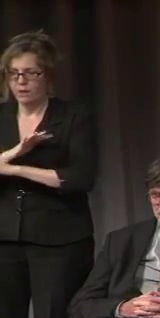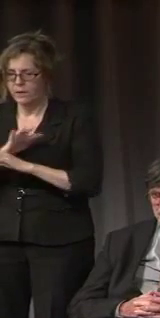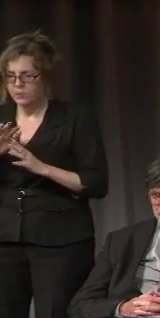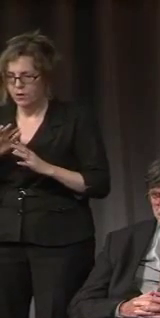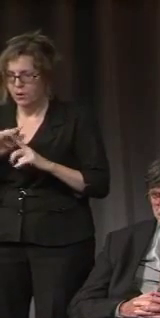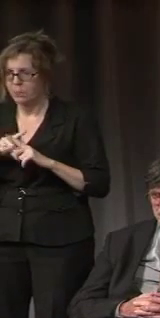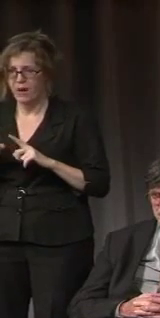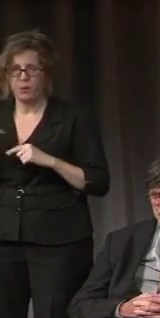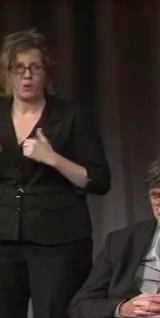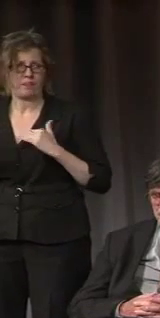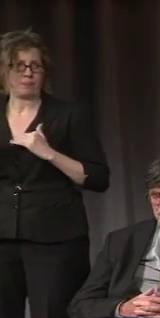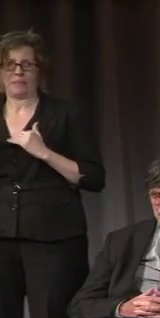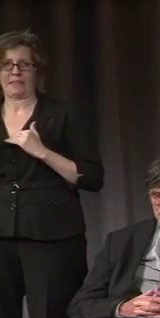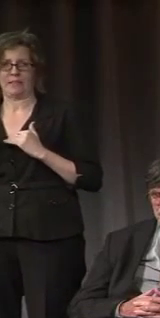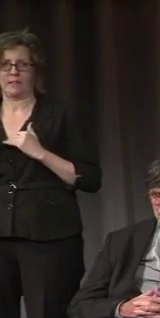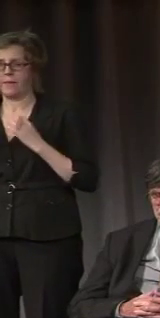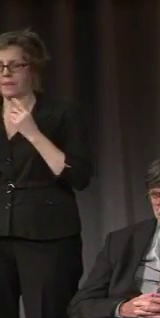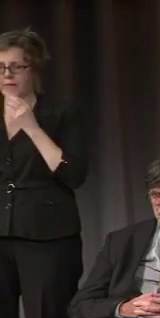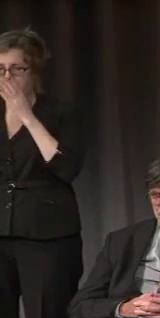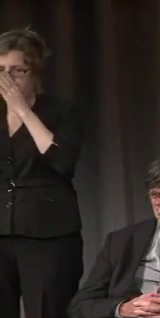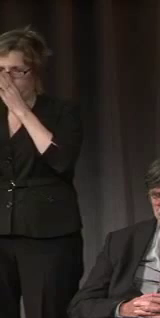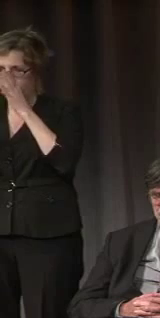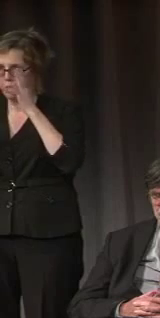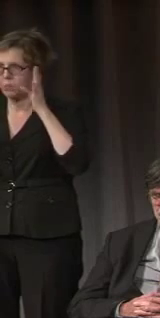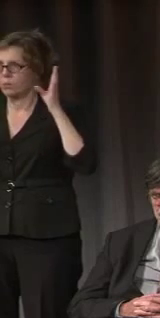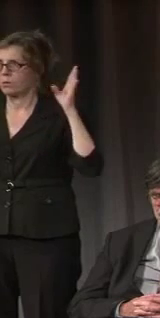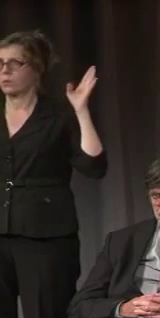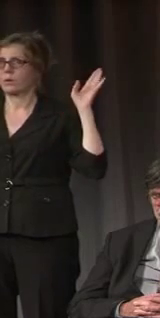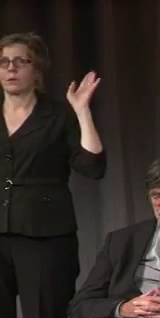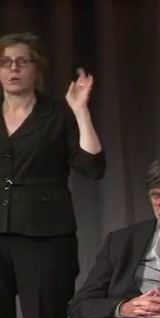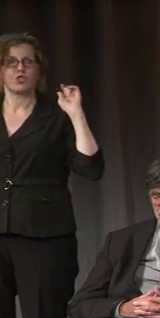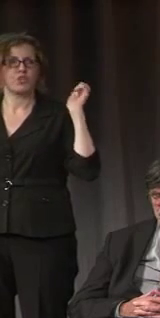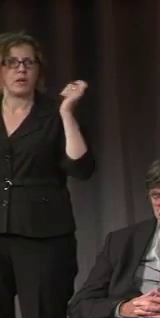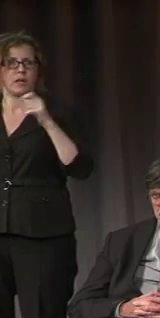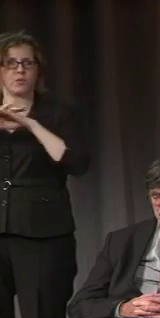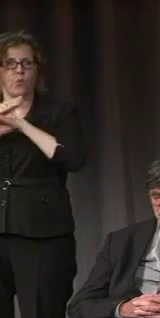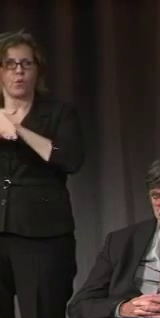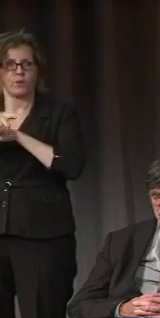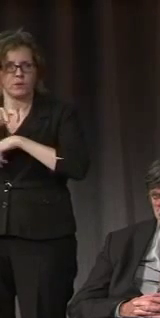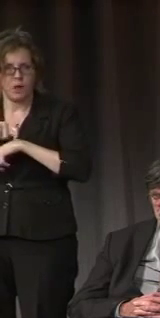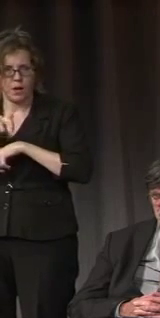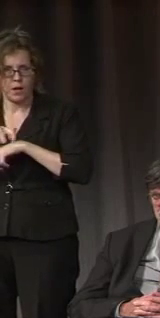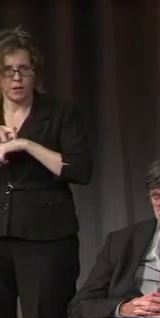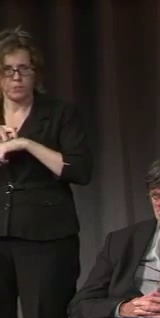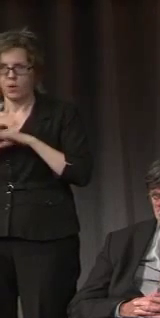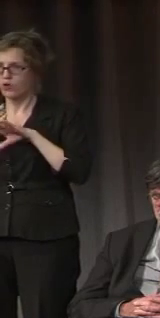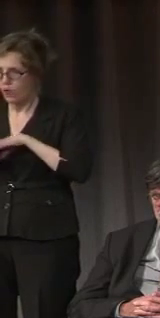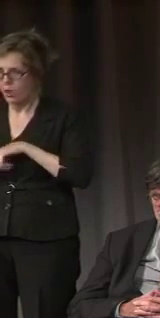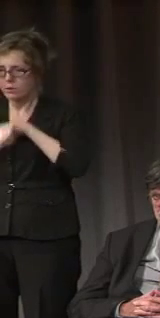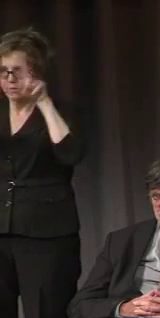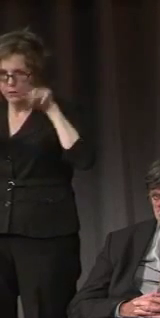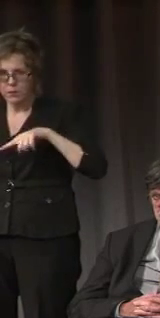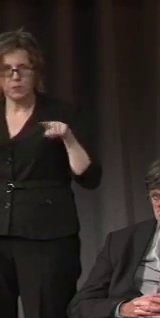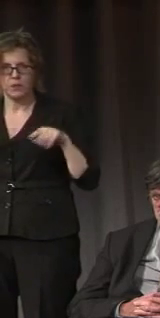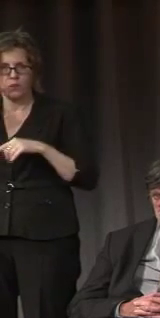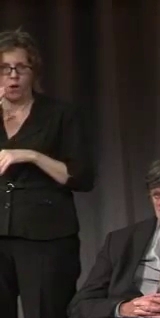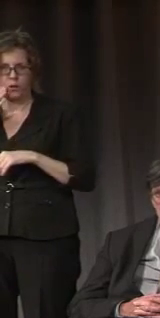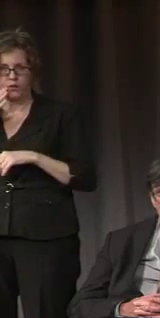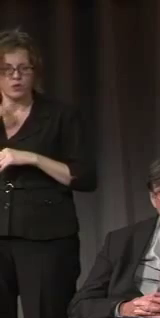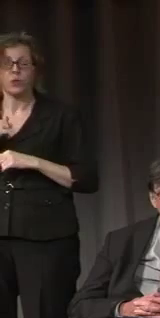about changes that are accumulated across very different bases of knowledge. This is one point that you made in your